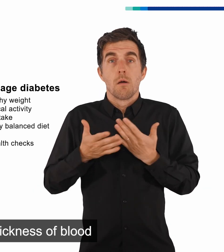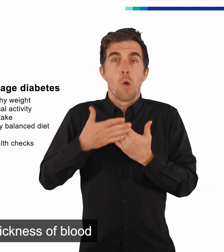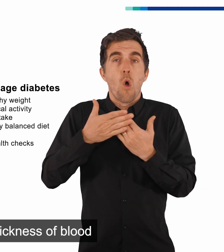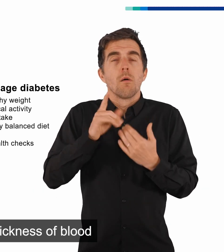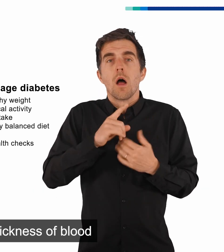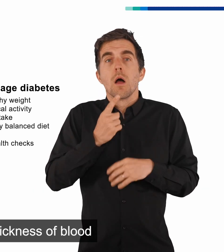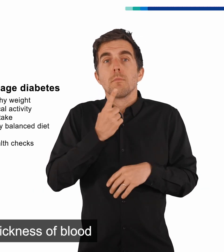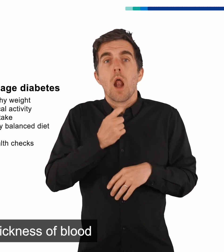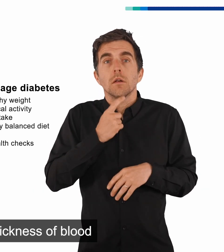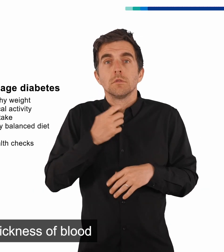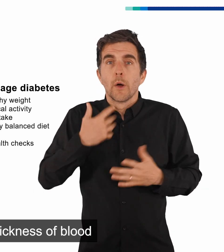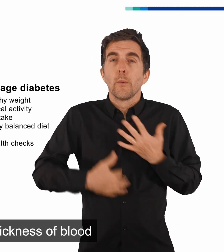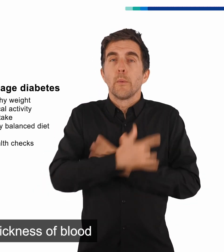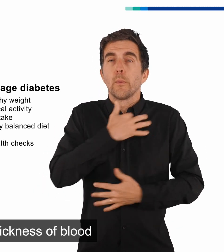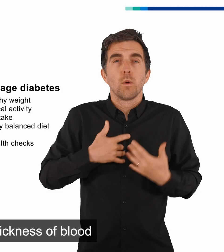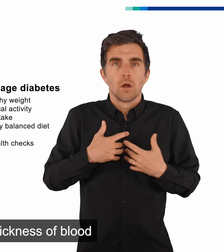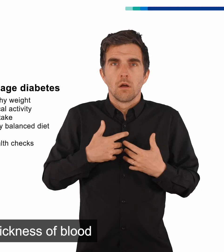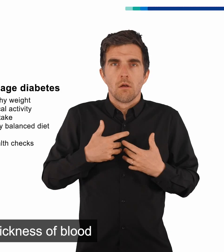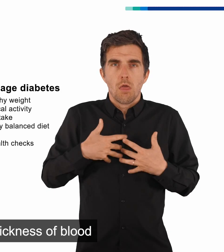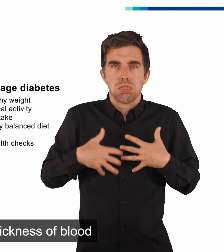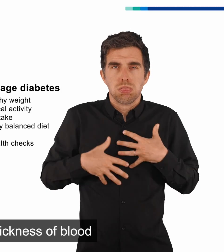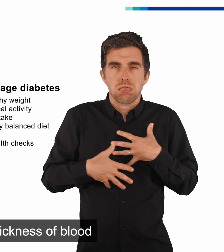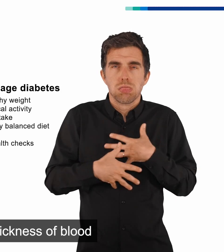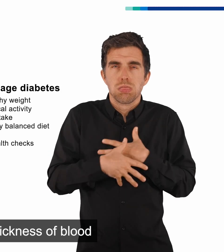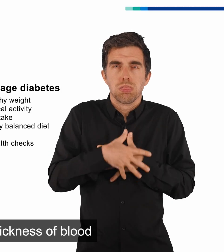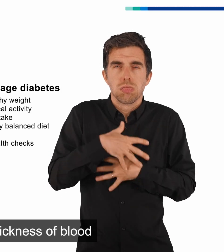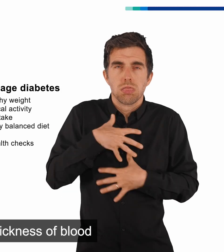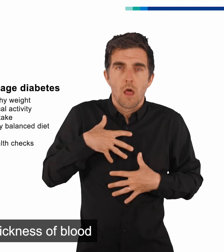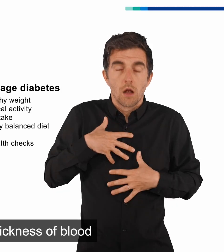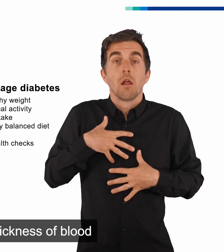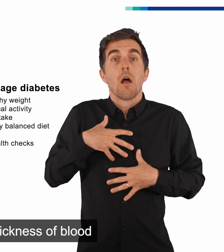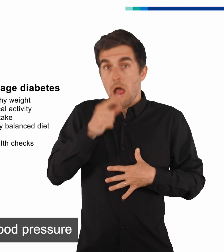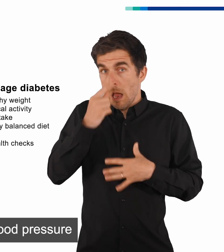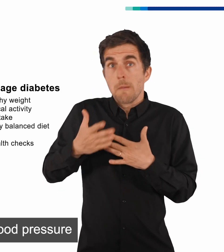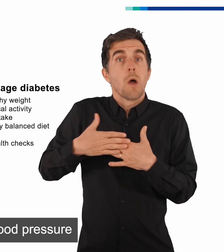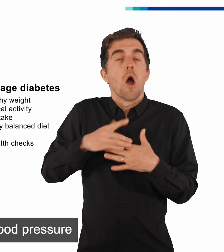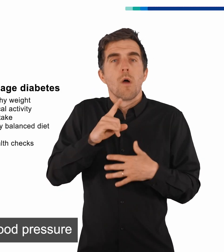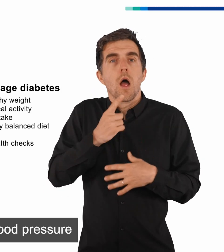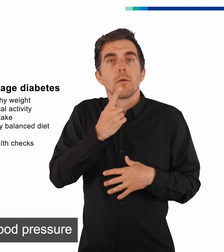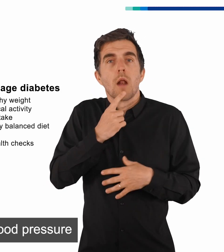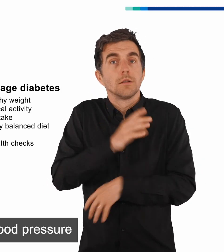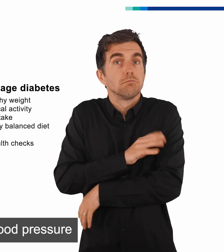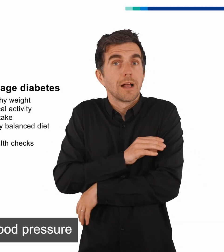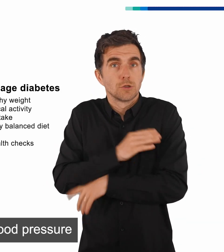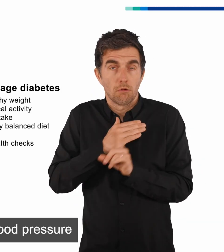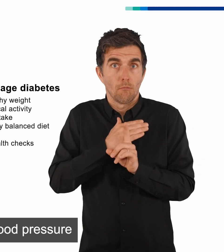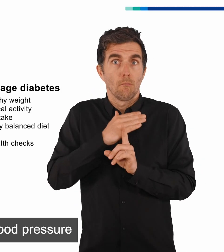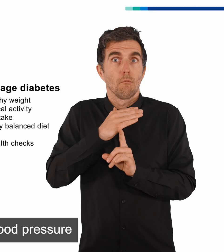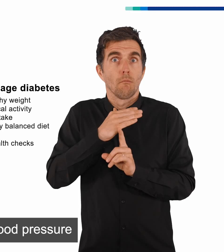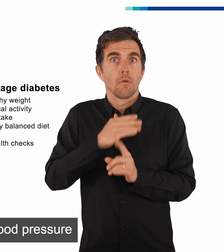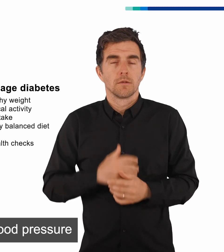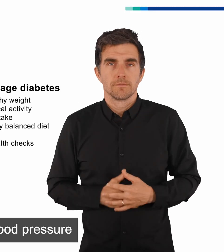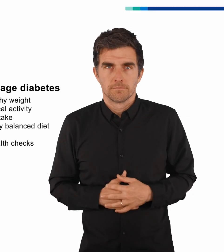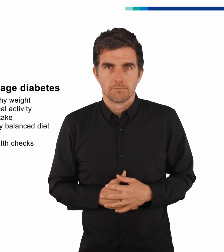activity, limit alcohol intake, follow a healthy, balanced diet, stop